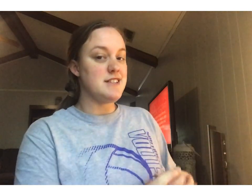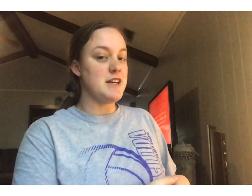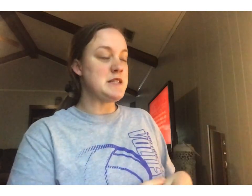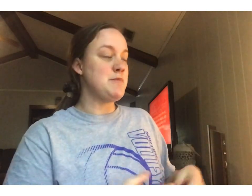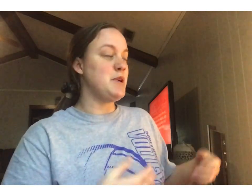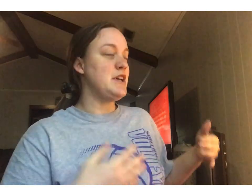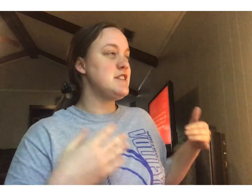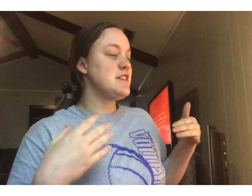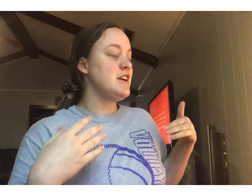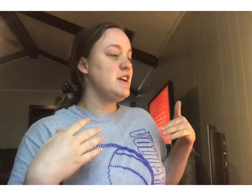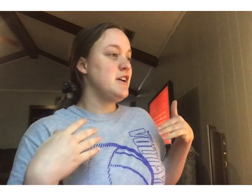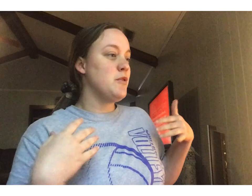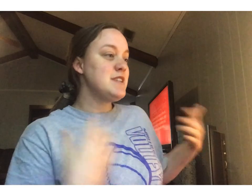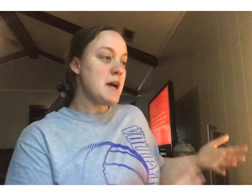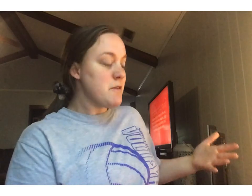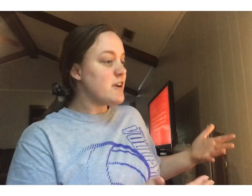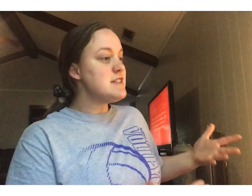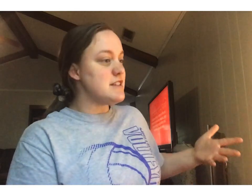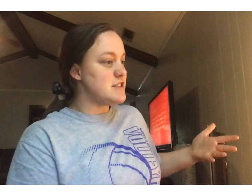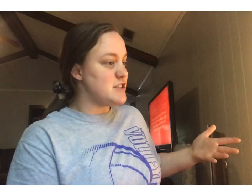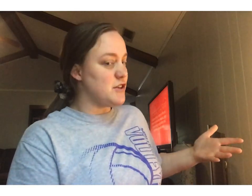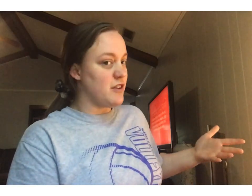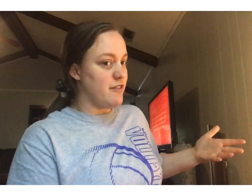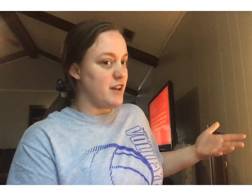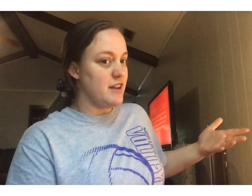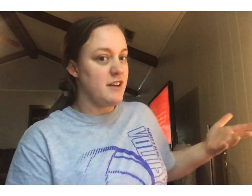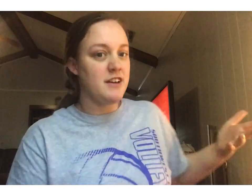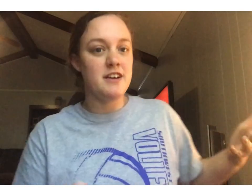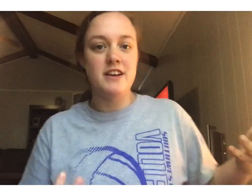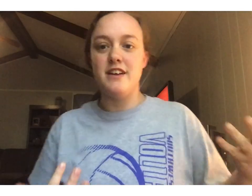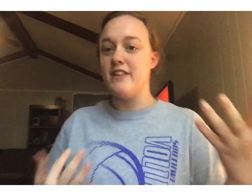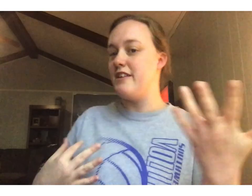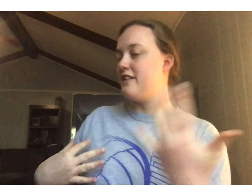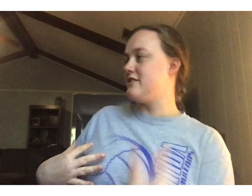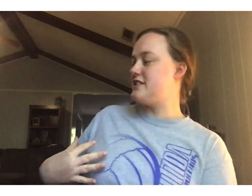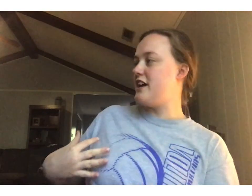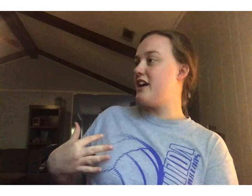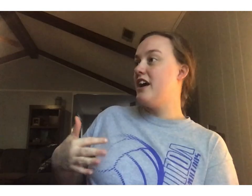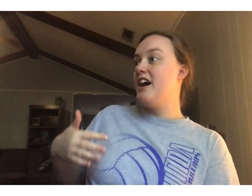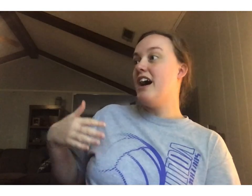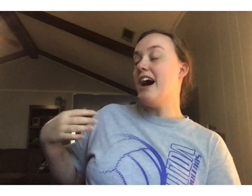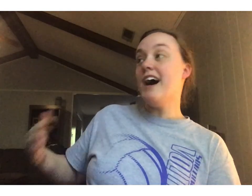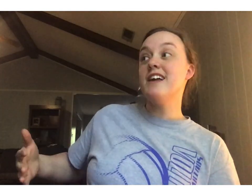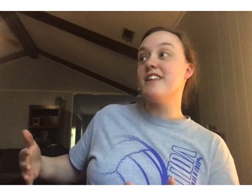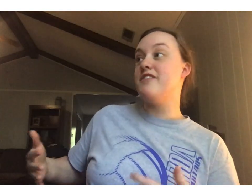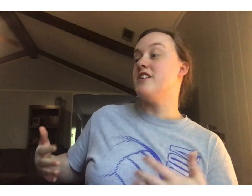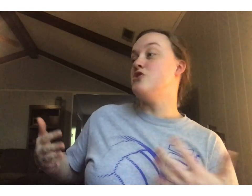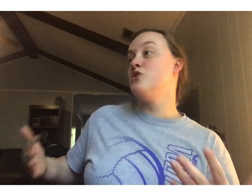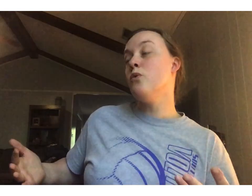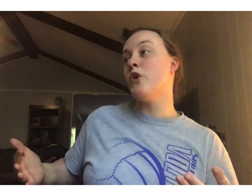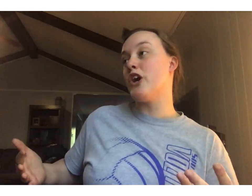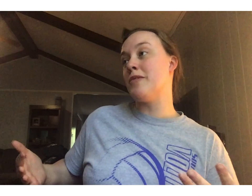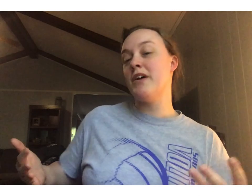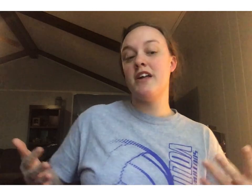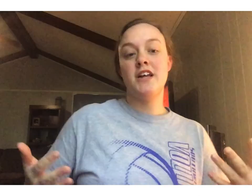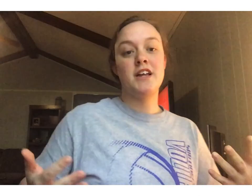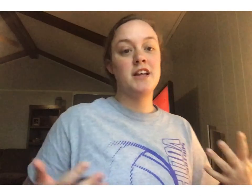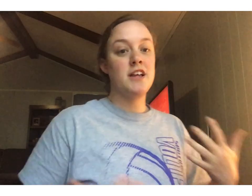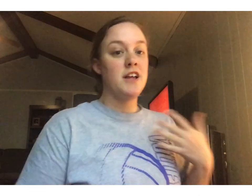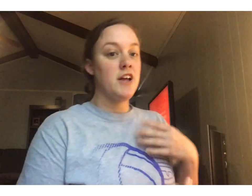the test, but what type of residence do you live in? And then they'll say, I live in a dorm.